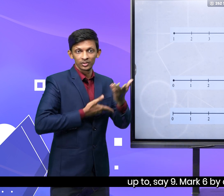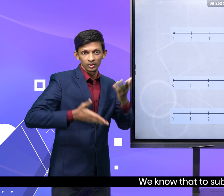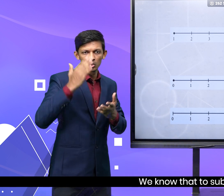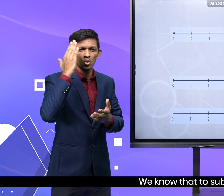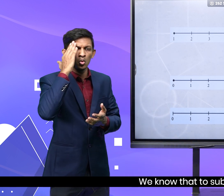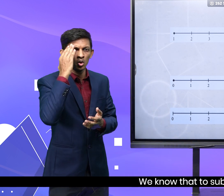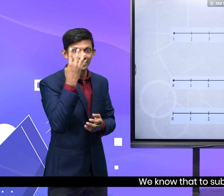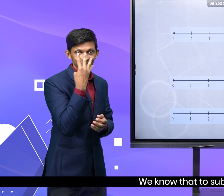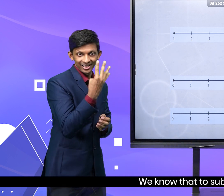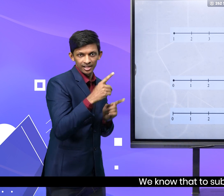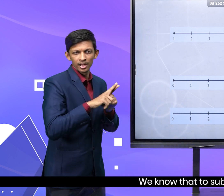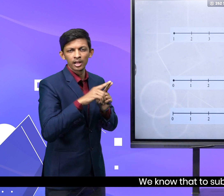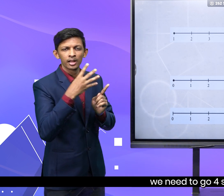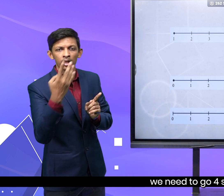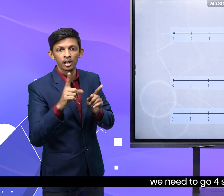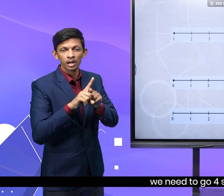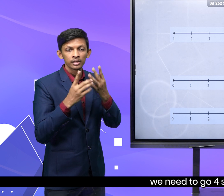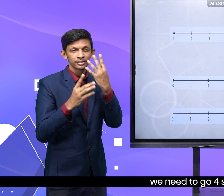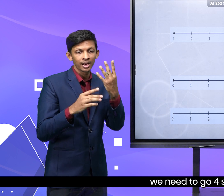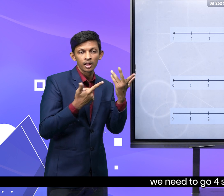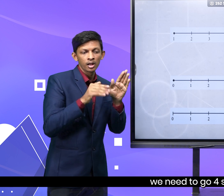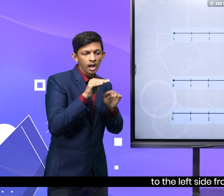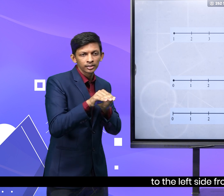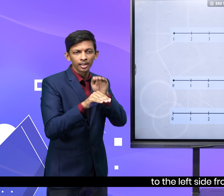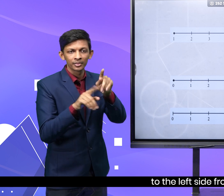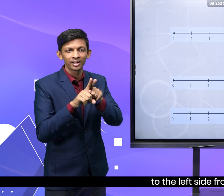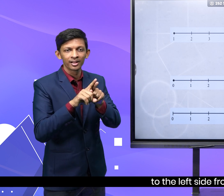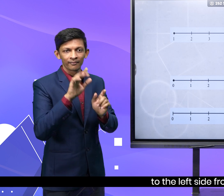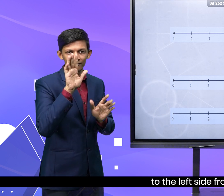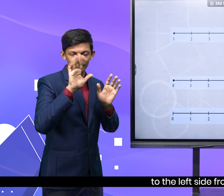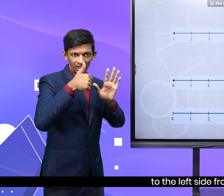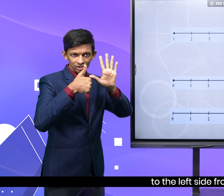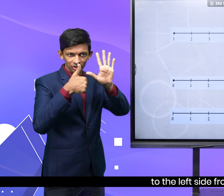We know that to subtract 4, we need to go 4 steps to the left side from 6.